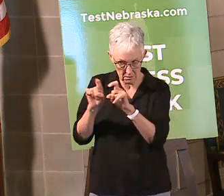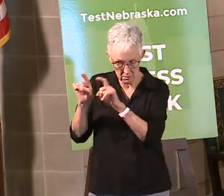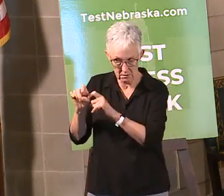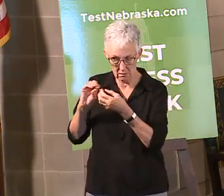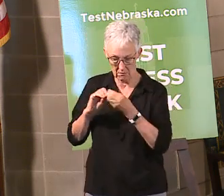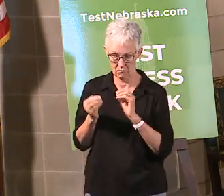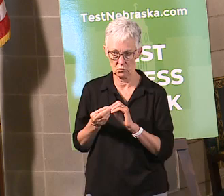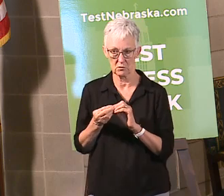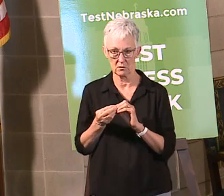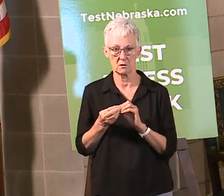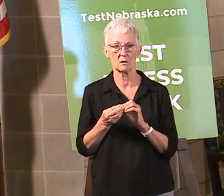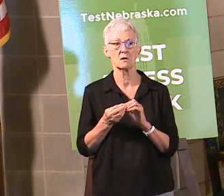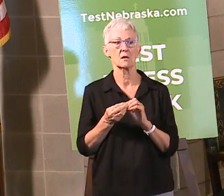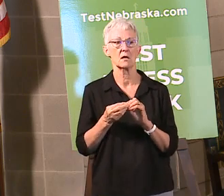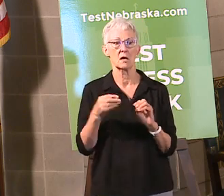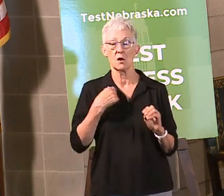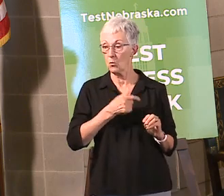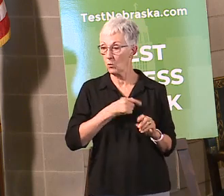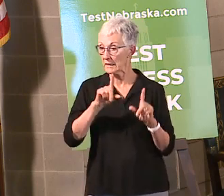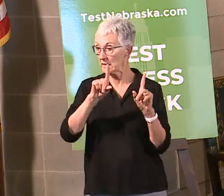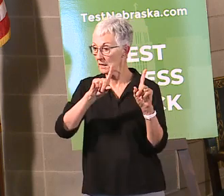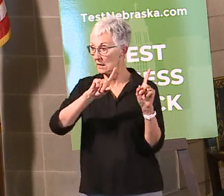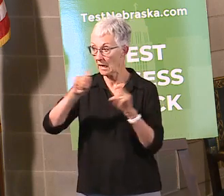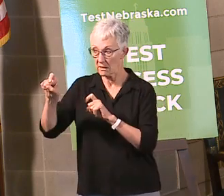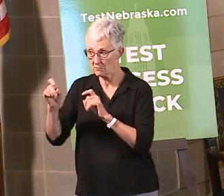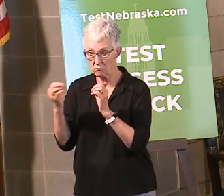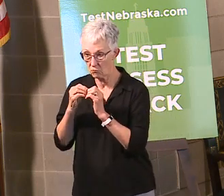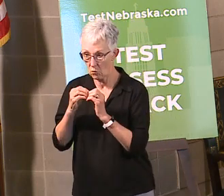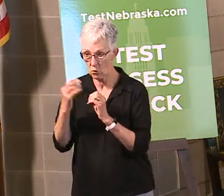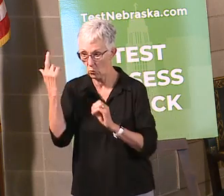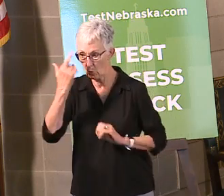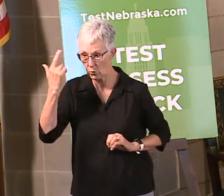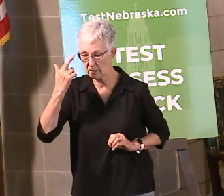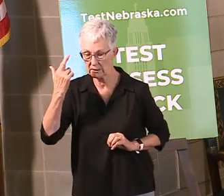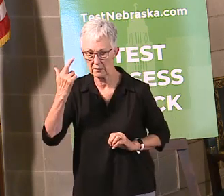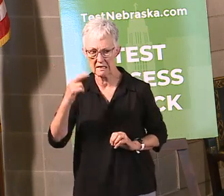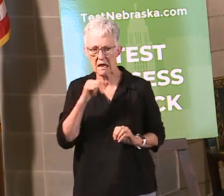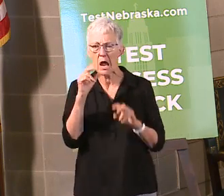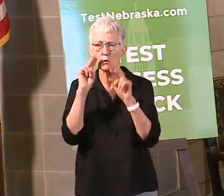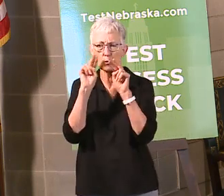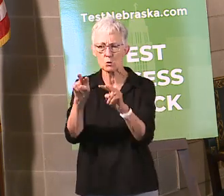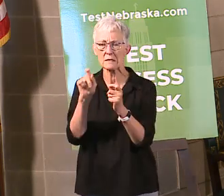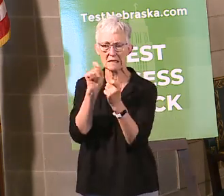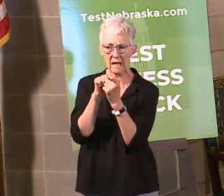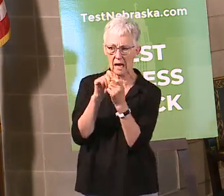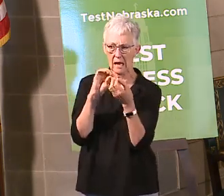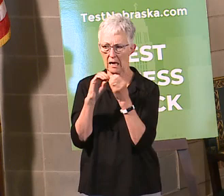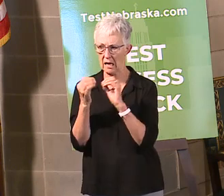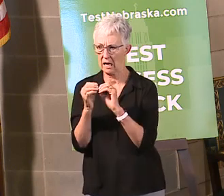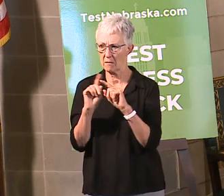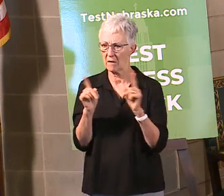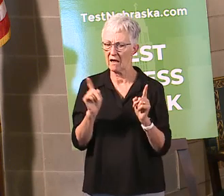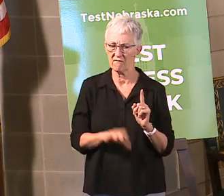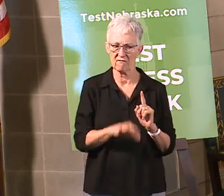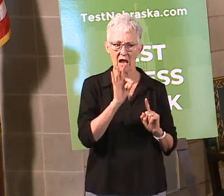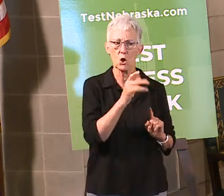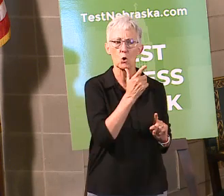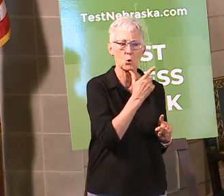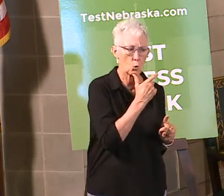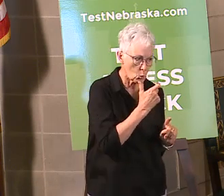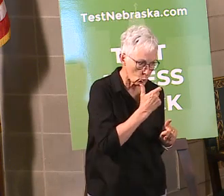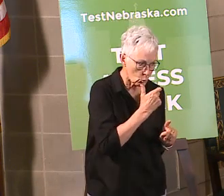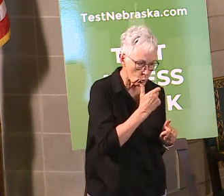we want to do, the expanded testing, what that does is not so much, again, the number of cases, but allows us to find who is testing positive